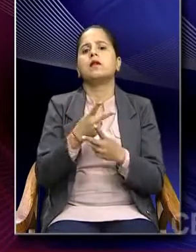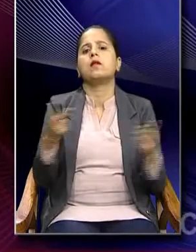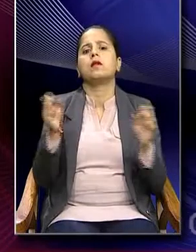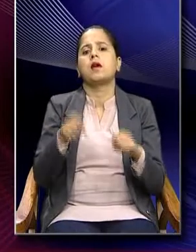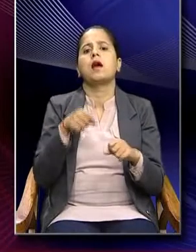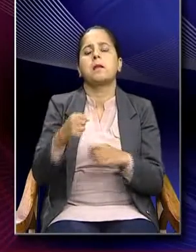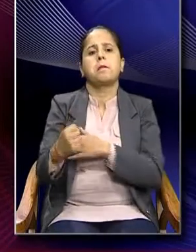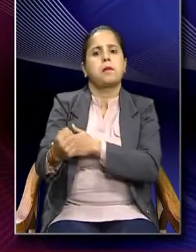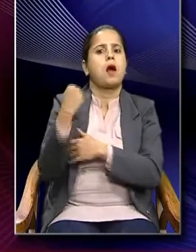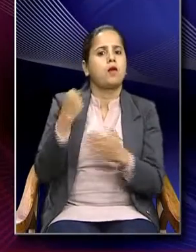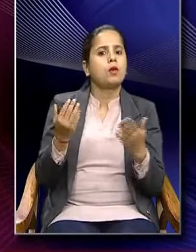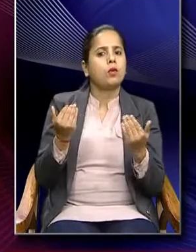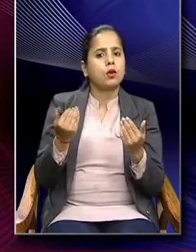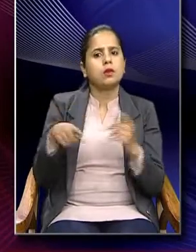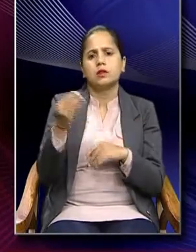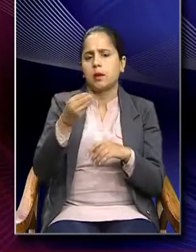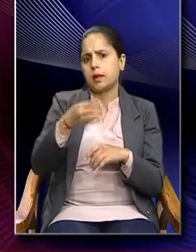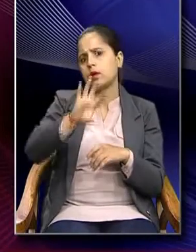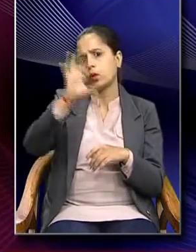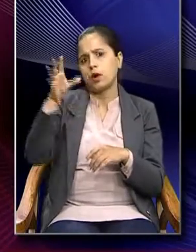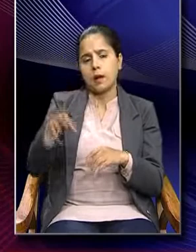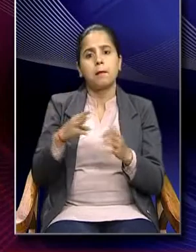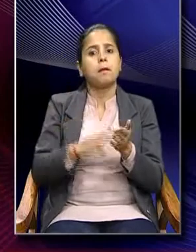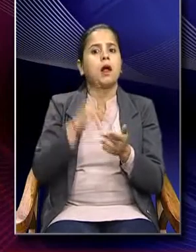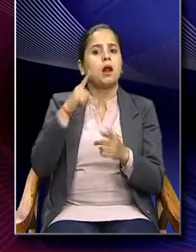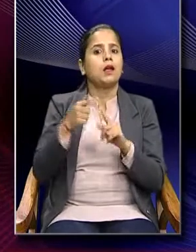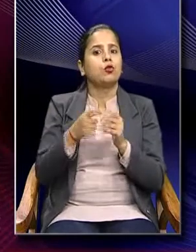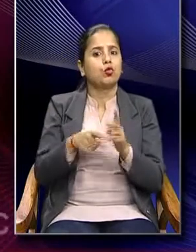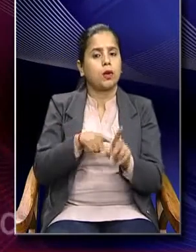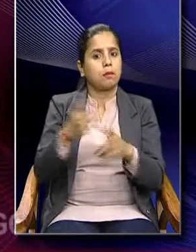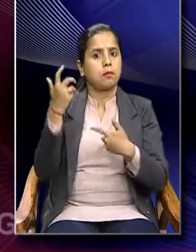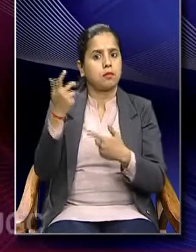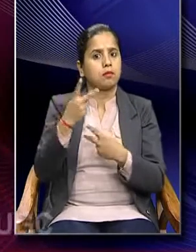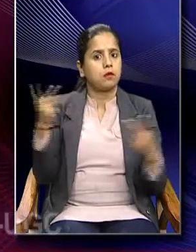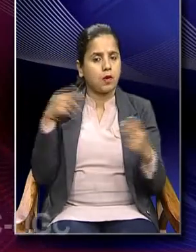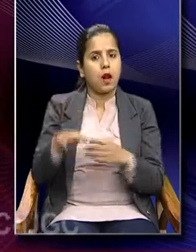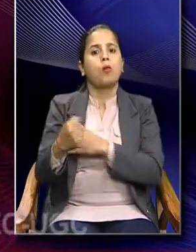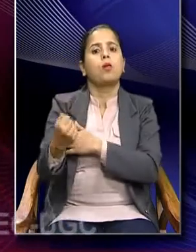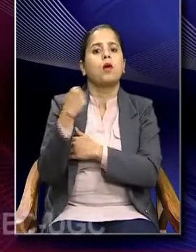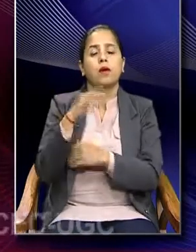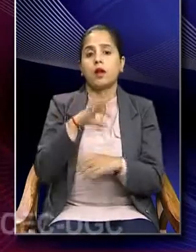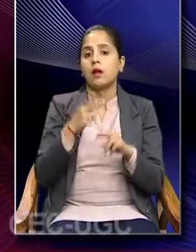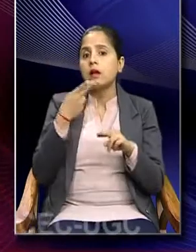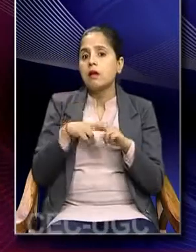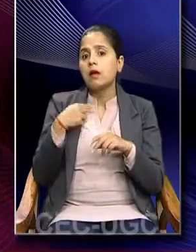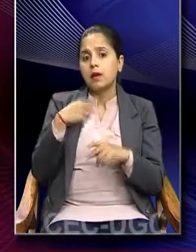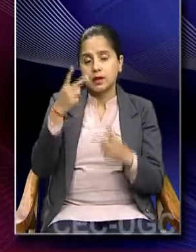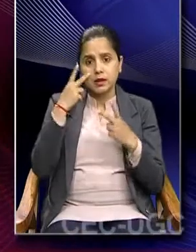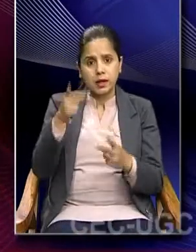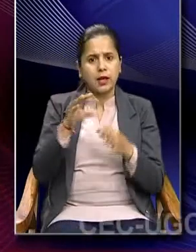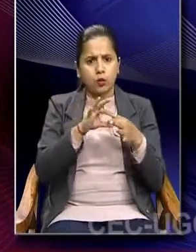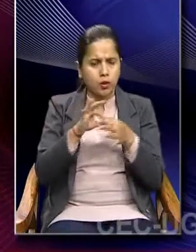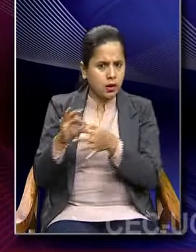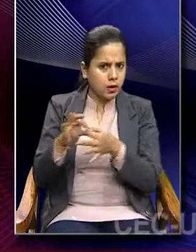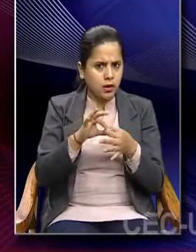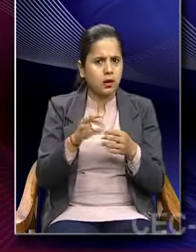power. So certain countries are military power. So historically, if we see the relationship or the historical trajectory